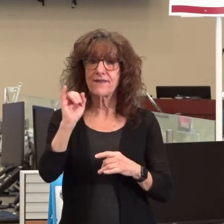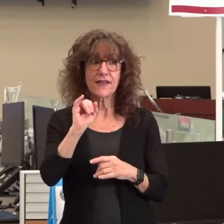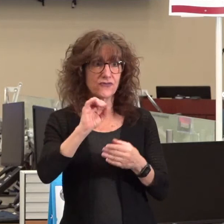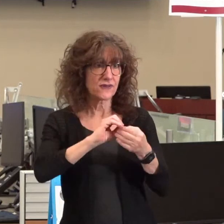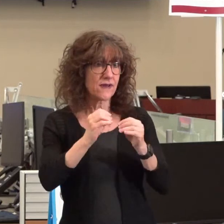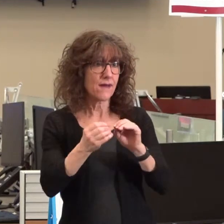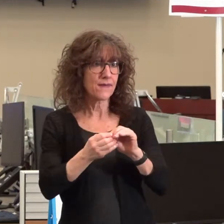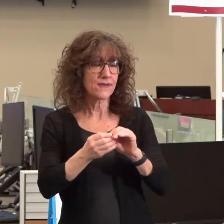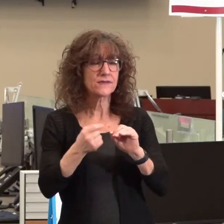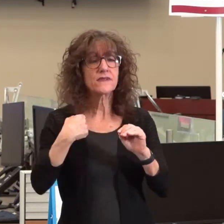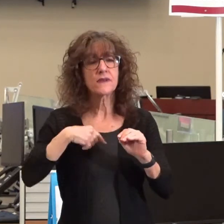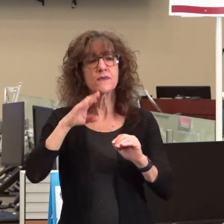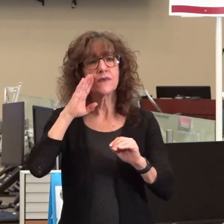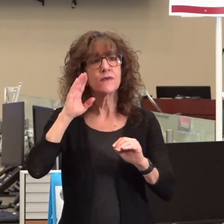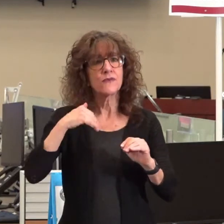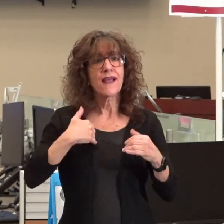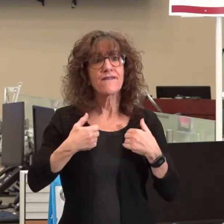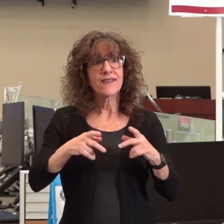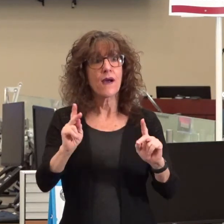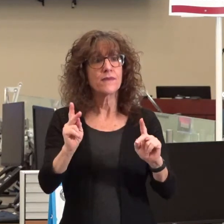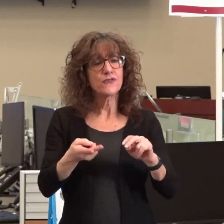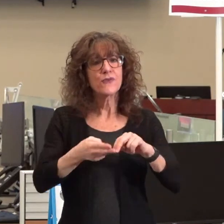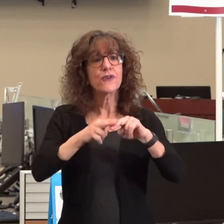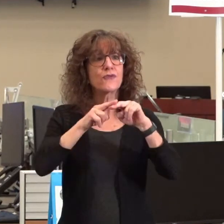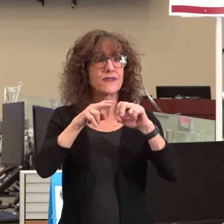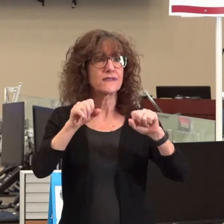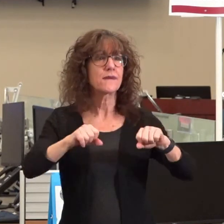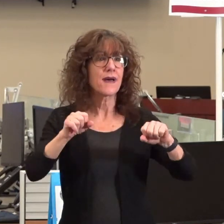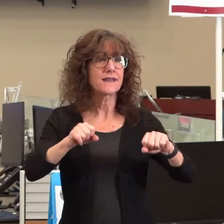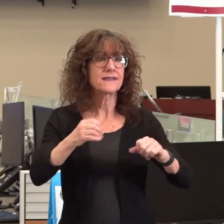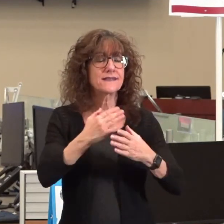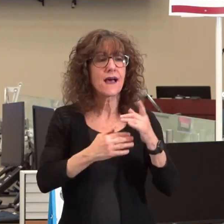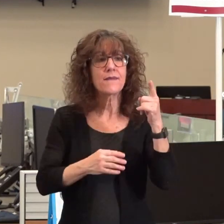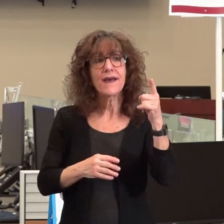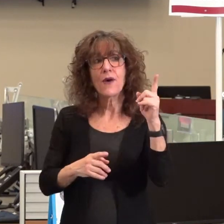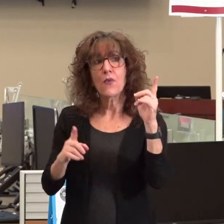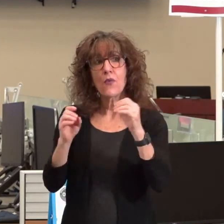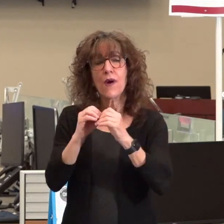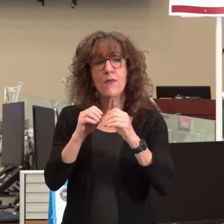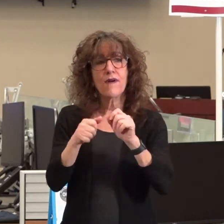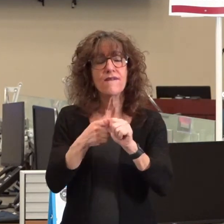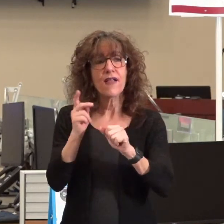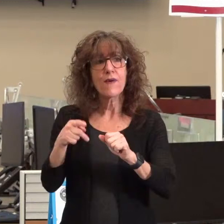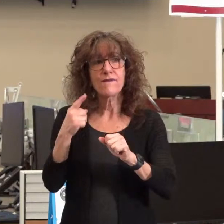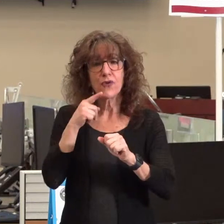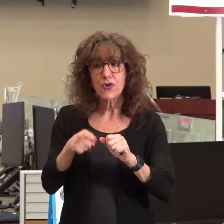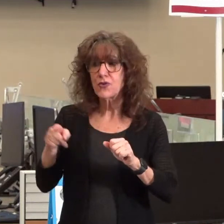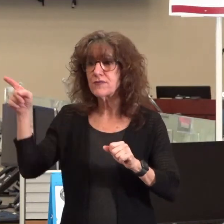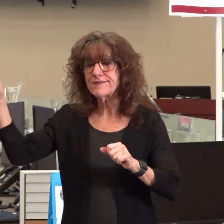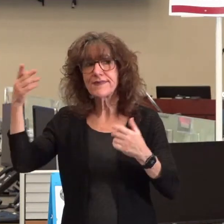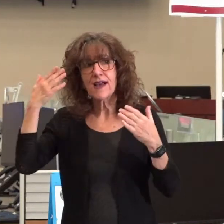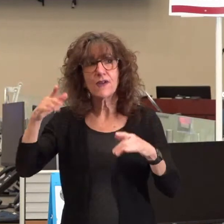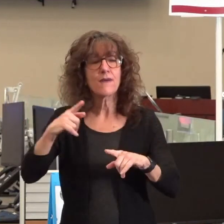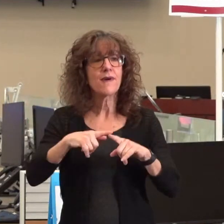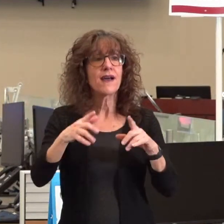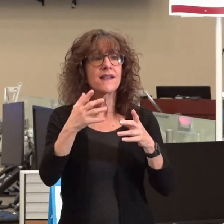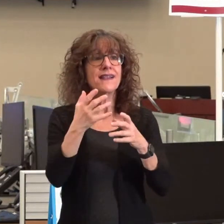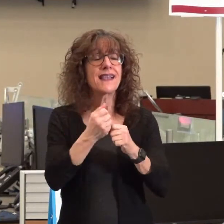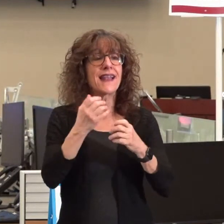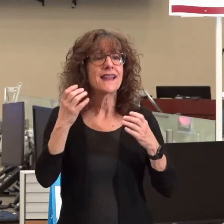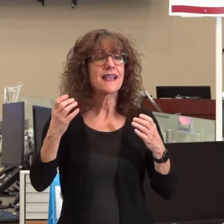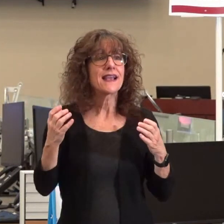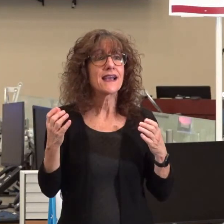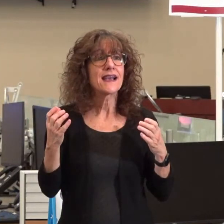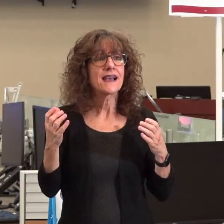rates and those things, that we would have the opportunity to increase capacity some. And then one more follow-up, I don't know if this is for you or Dr. Askew, but we're getting a lot of questions on